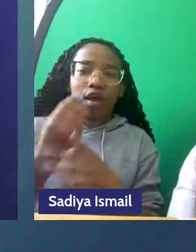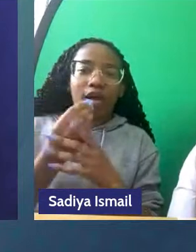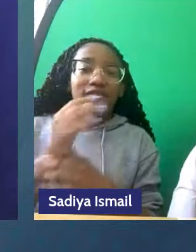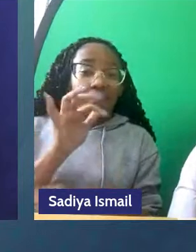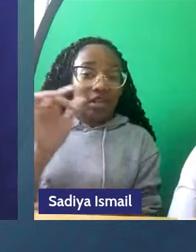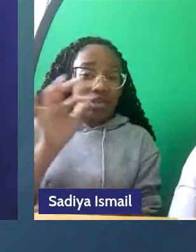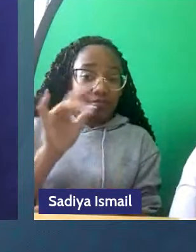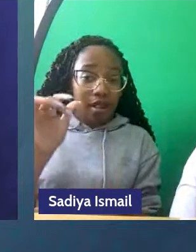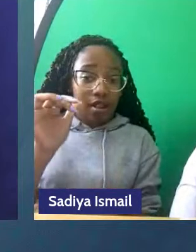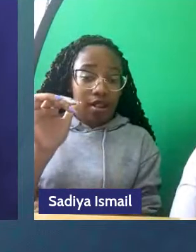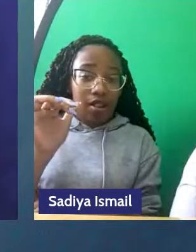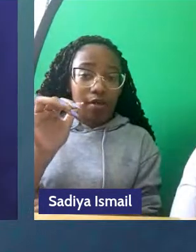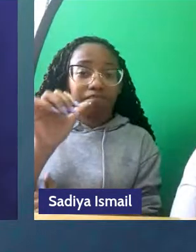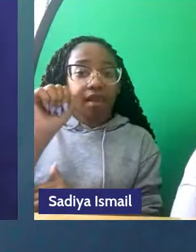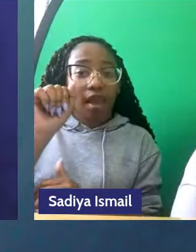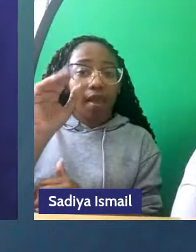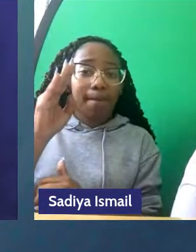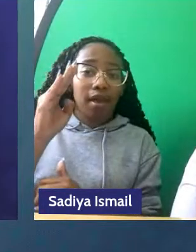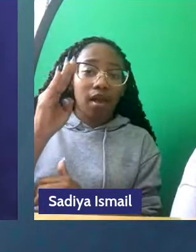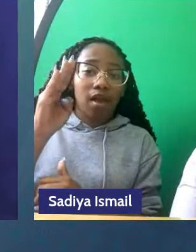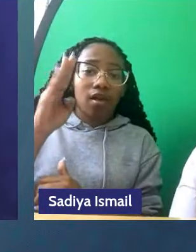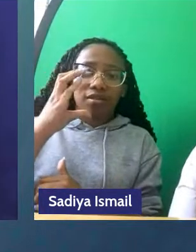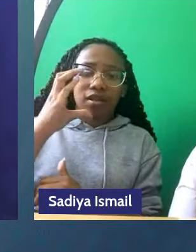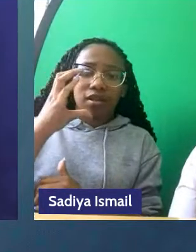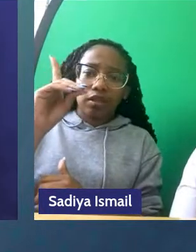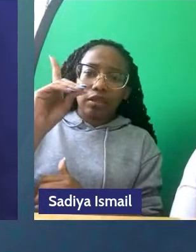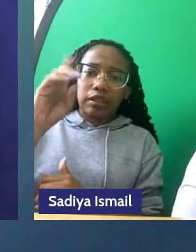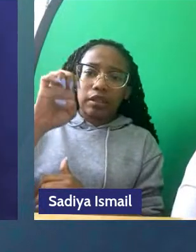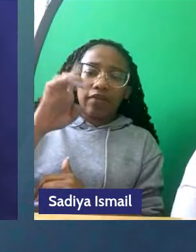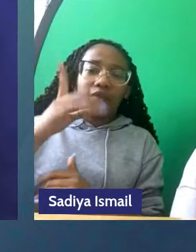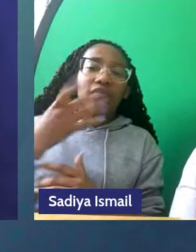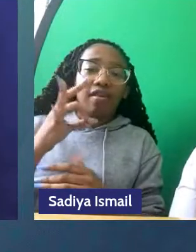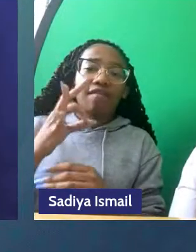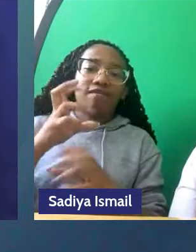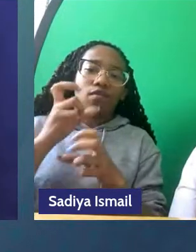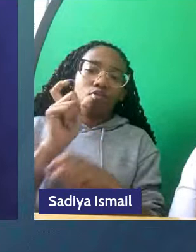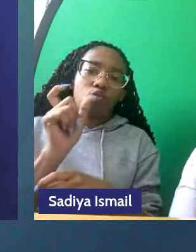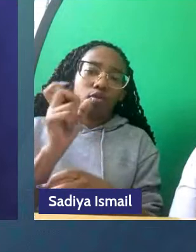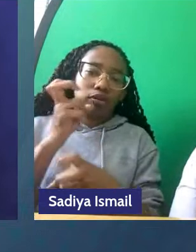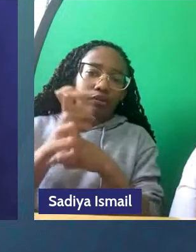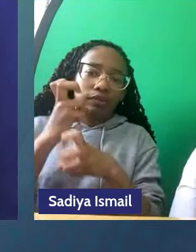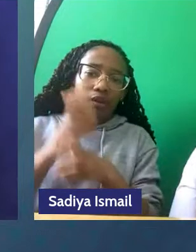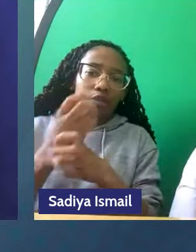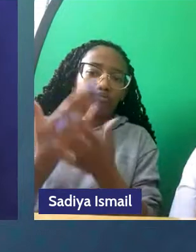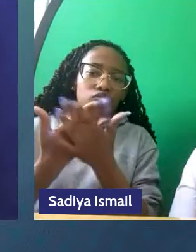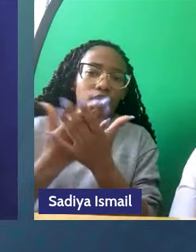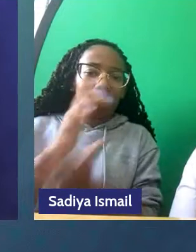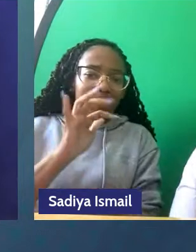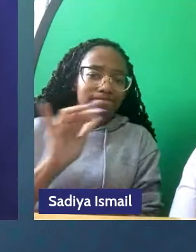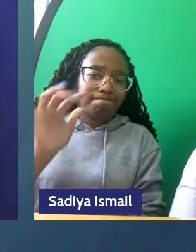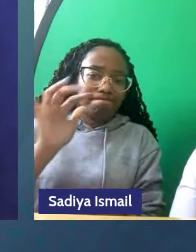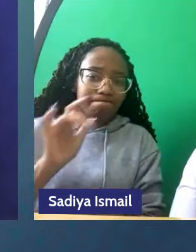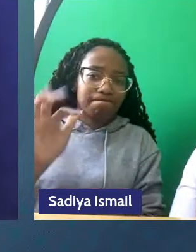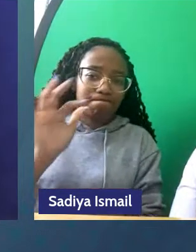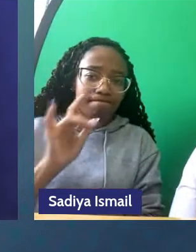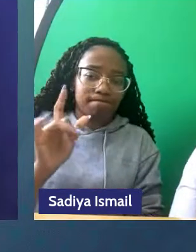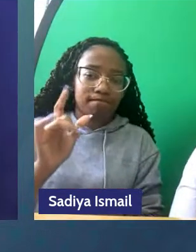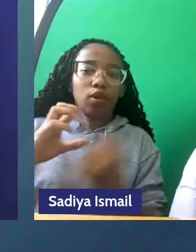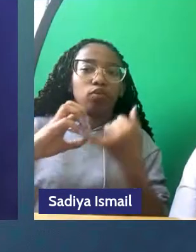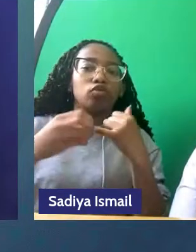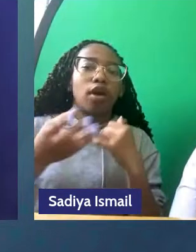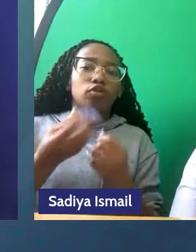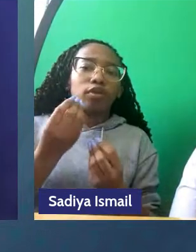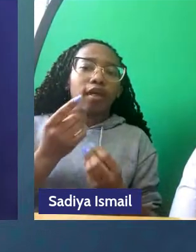finger spelling, where if you find a word difficult, you would finger spell it. So we're trying to get that for our